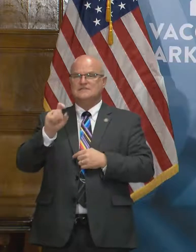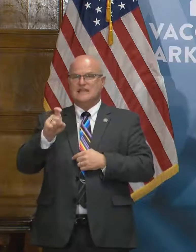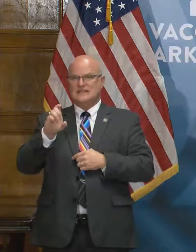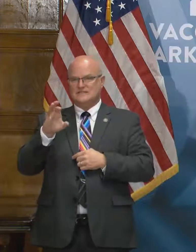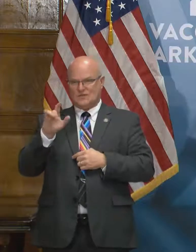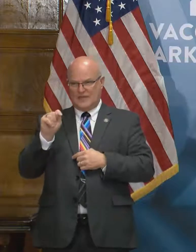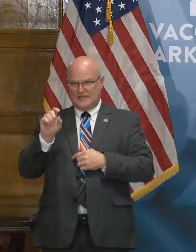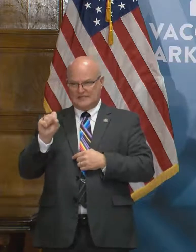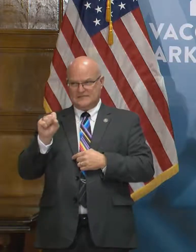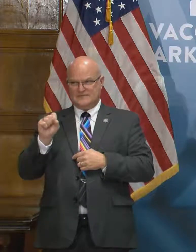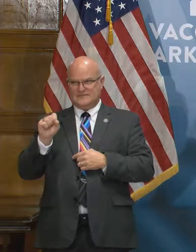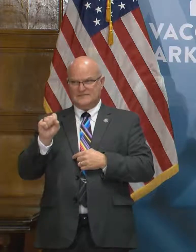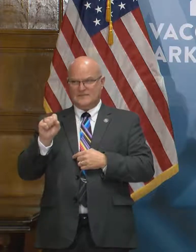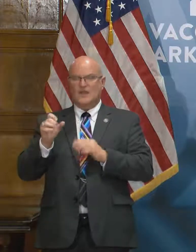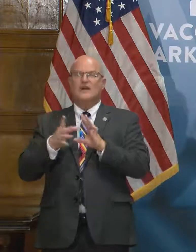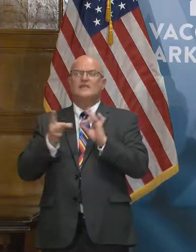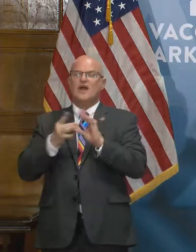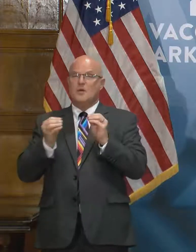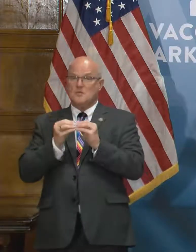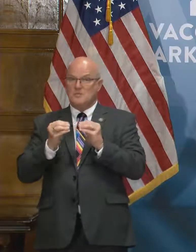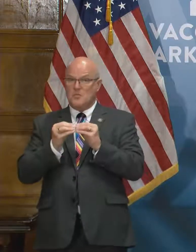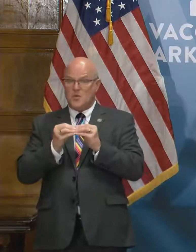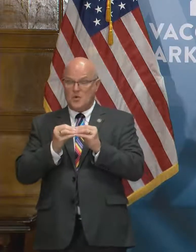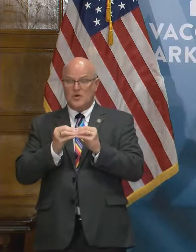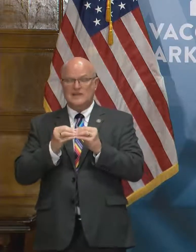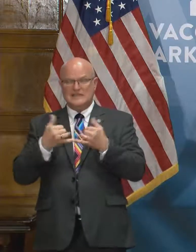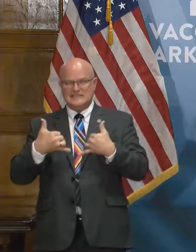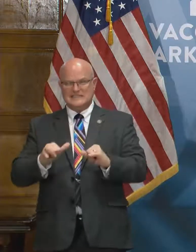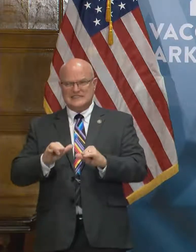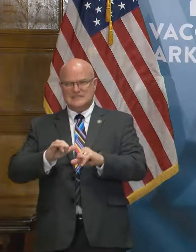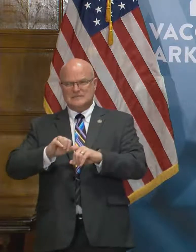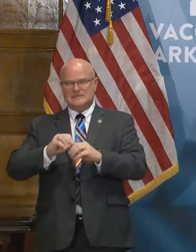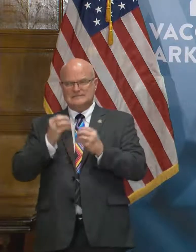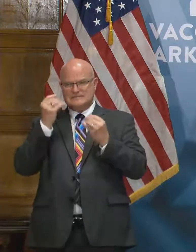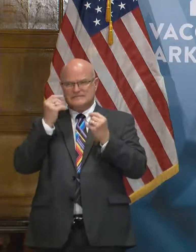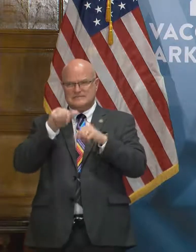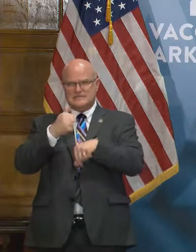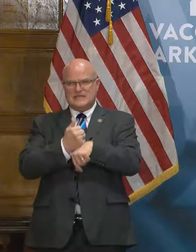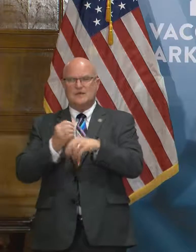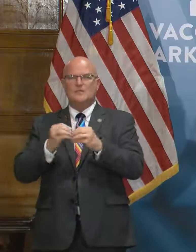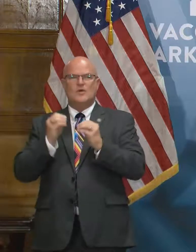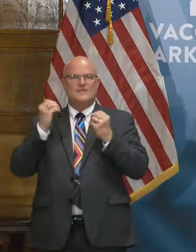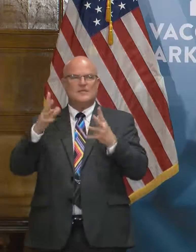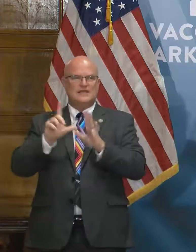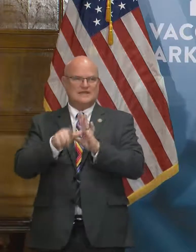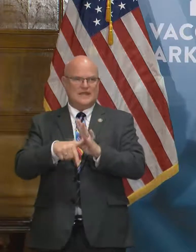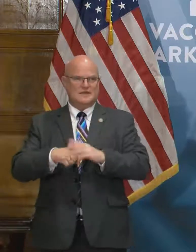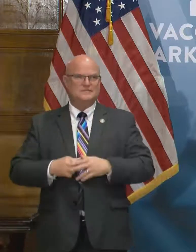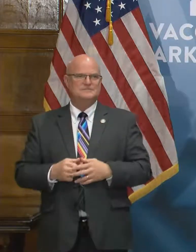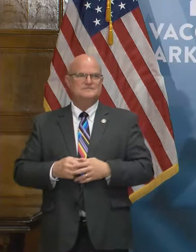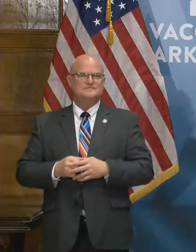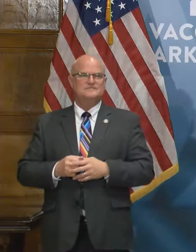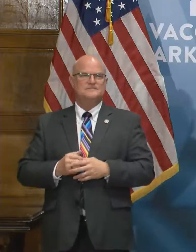credits. So we'll cover more details on that. That's still being formulated. You'll have more information there.